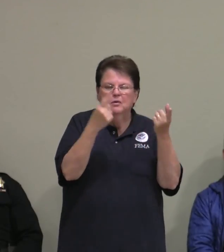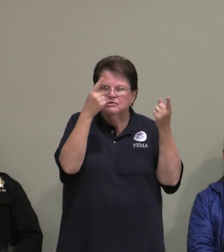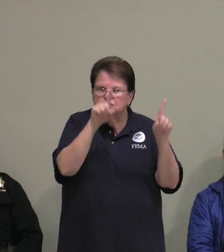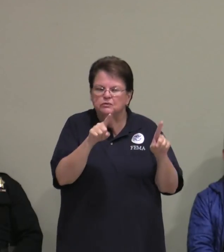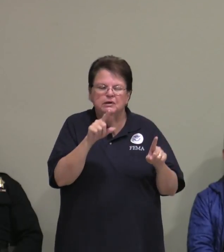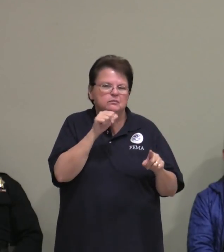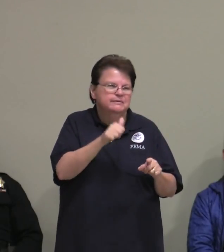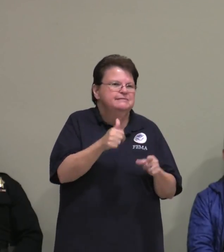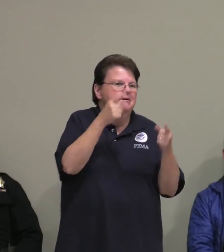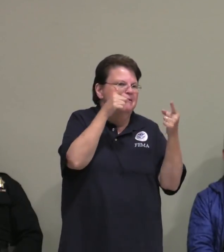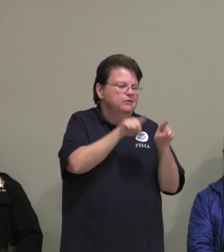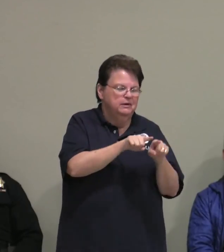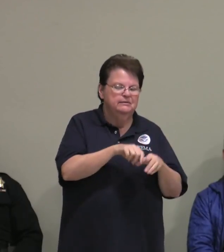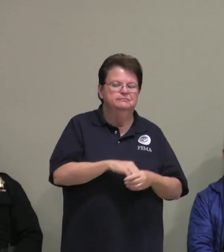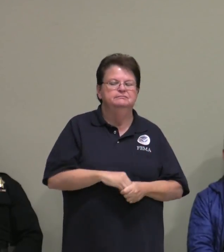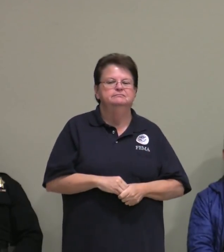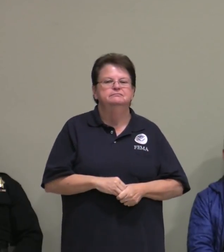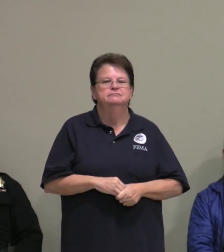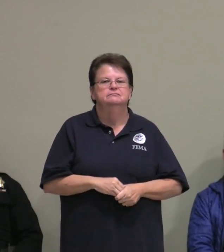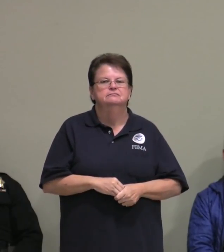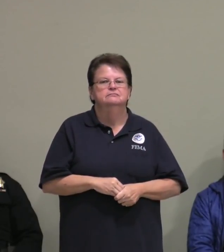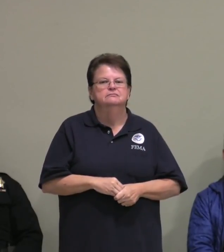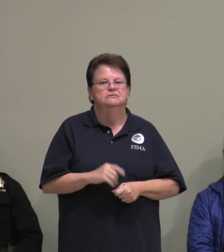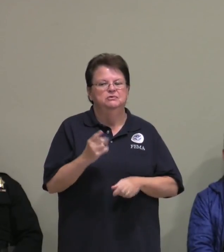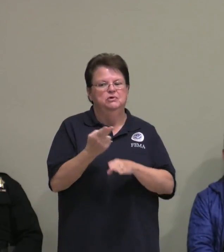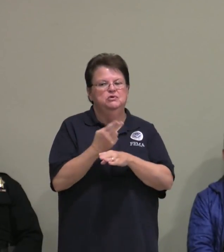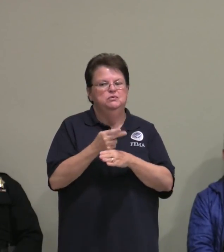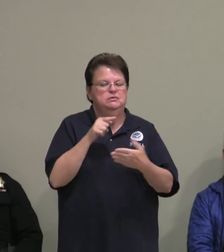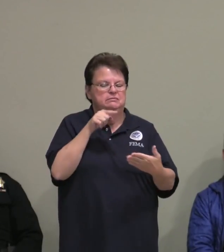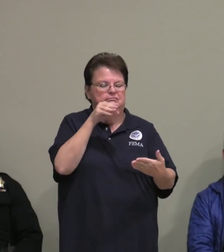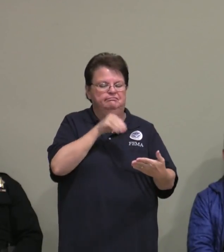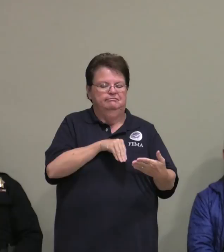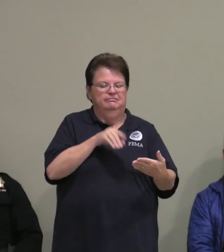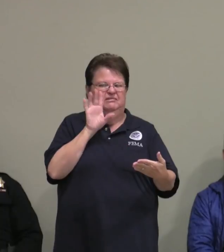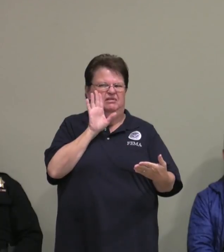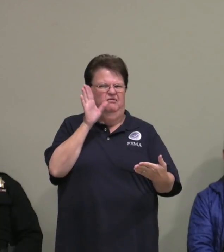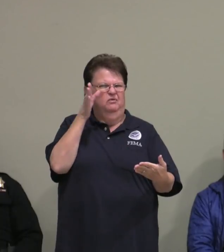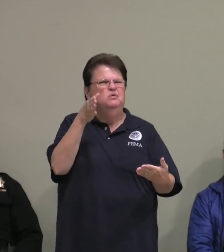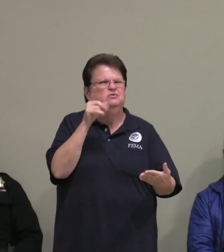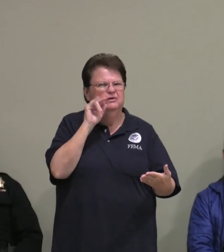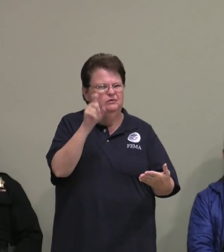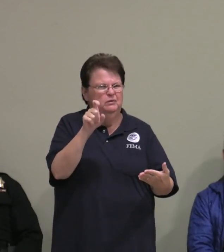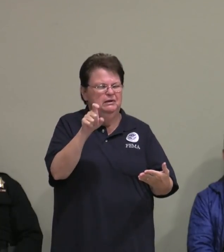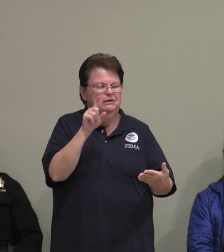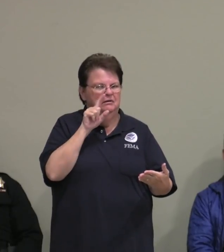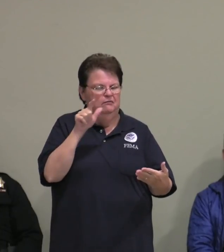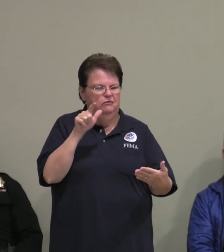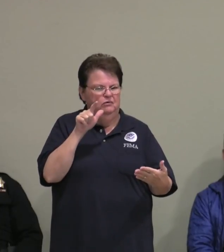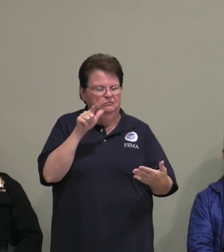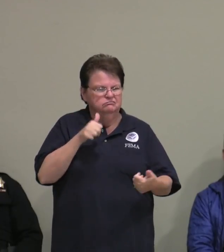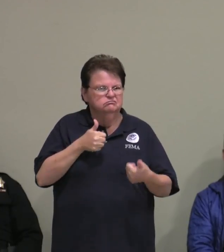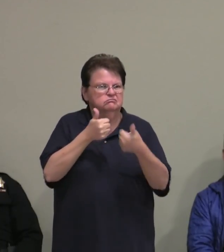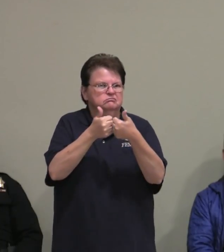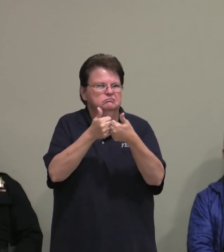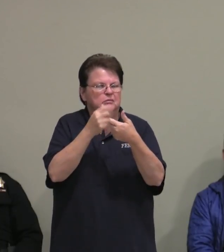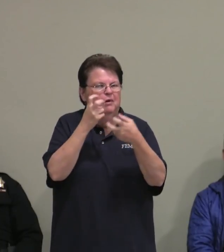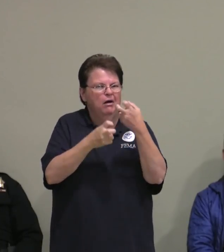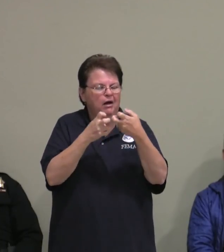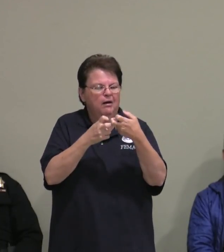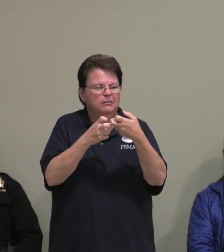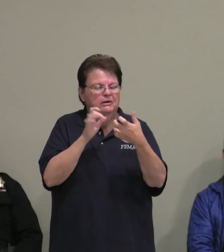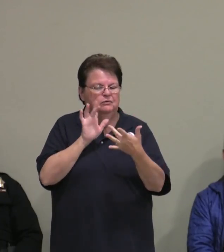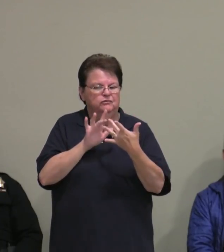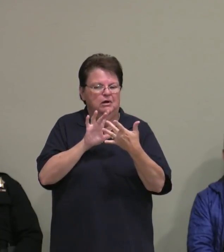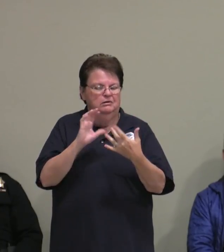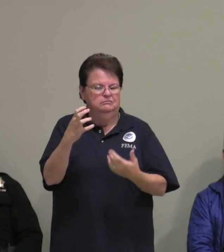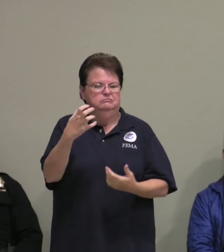what was not agreed to, so that you can use that down the road. And especially if you do run into an impasse where you need to contact us and file a